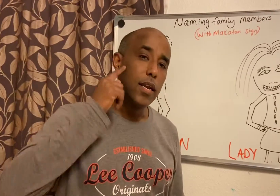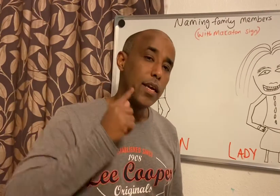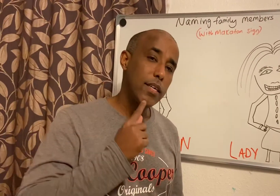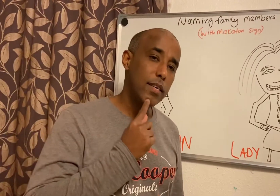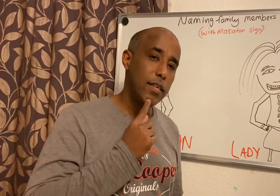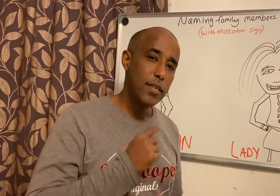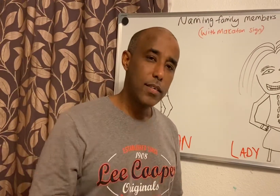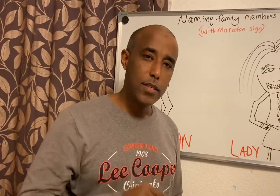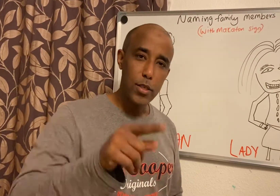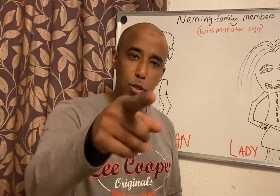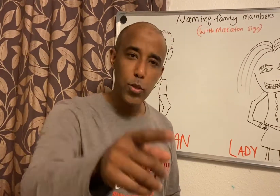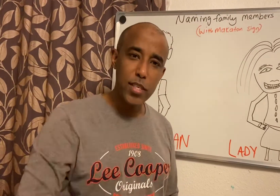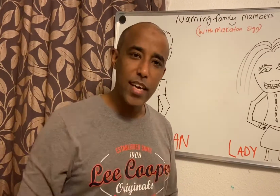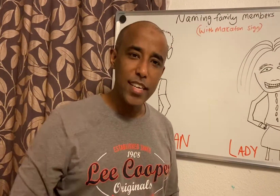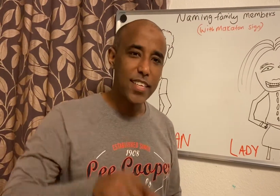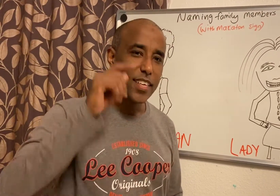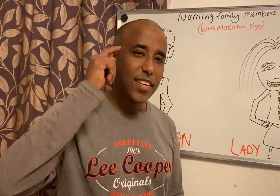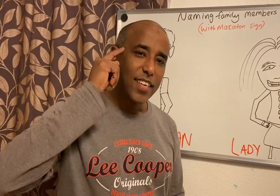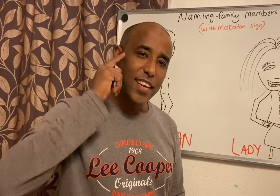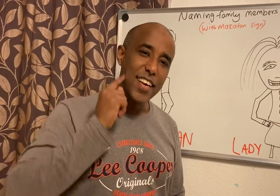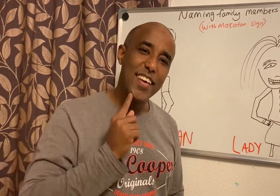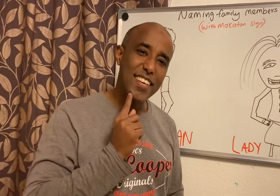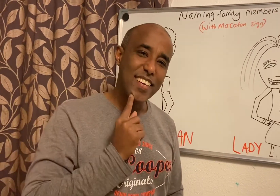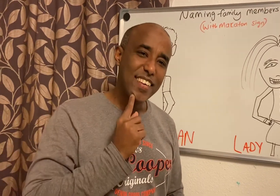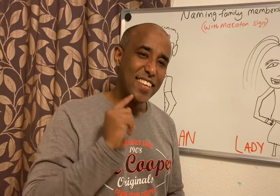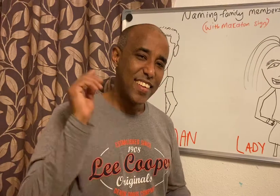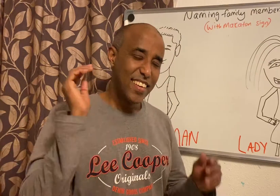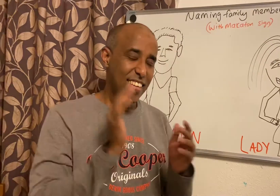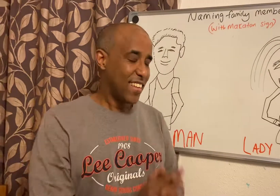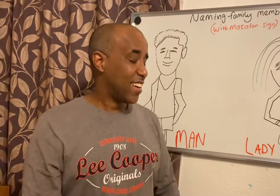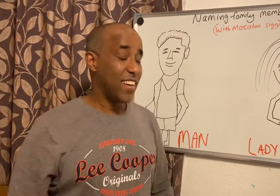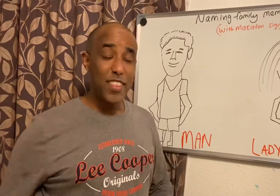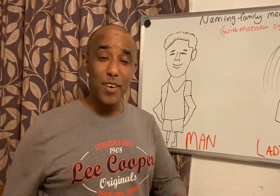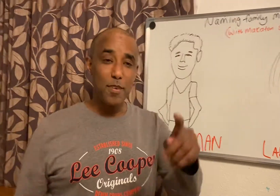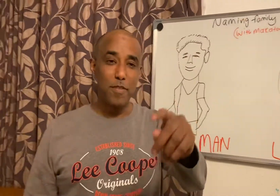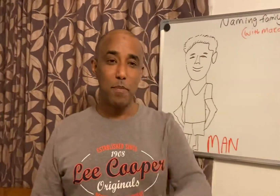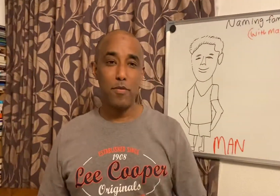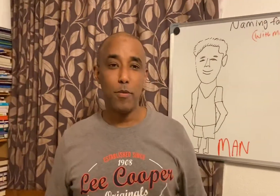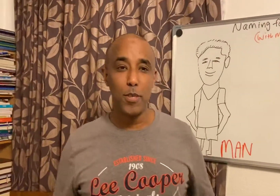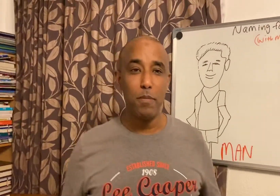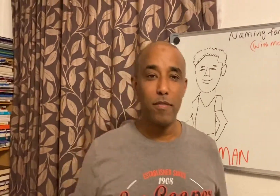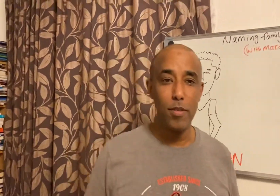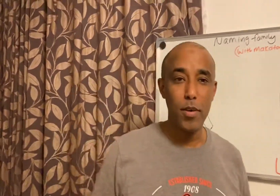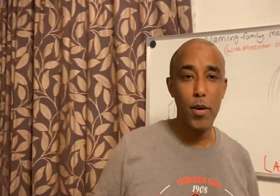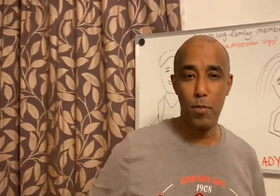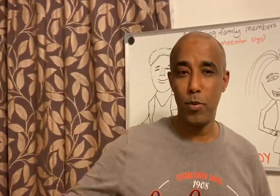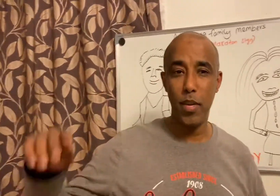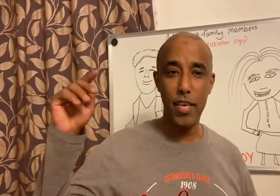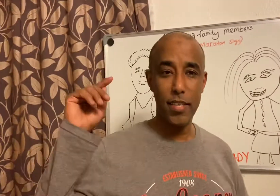Lady, you sign it. Lady, thank you very much for watching my video. I hope you learned